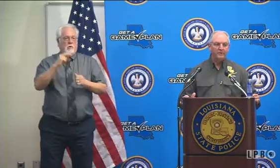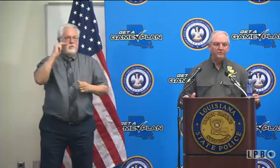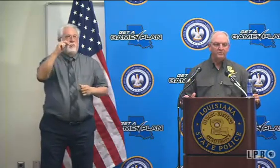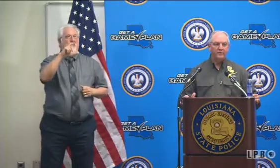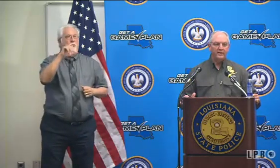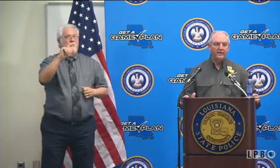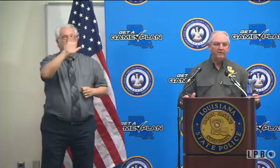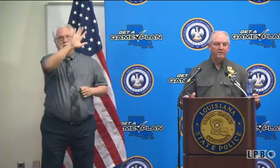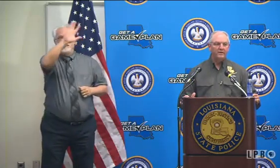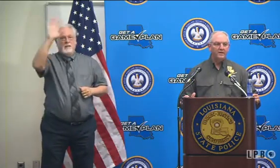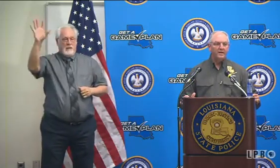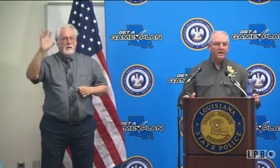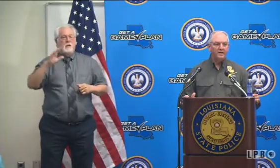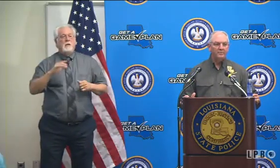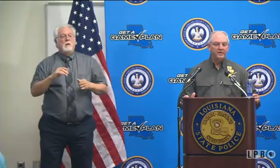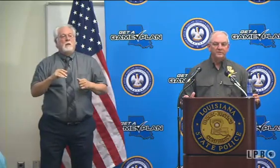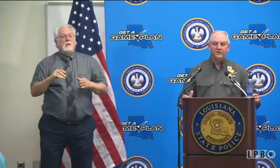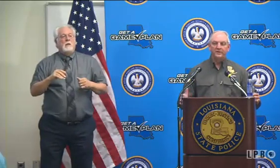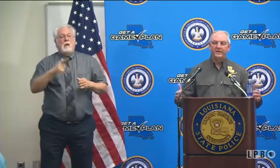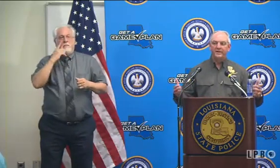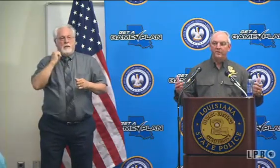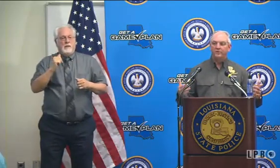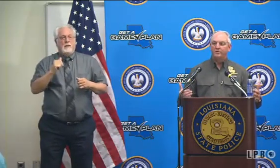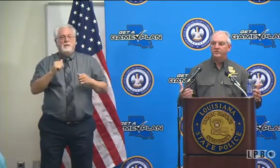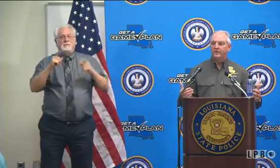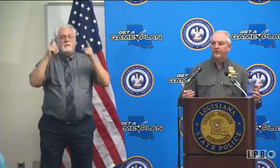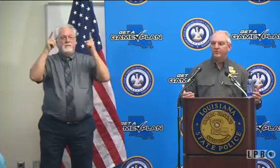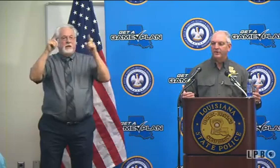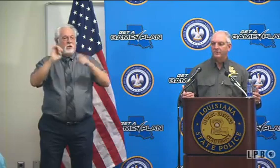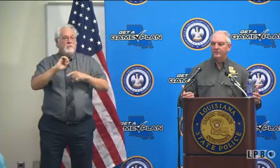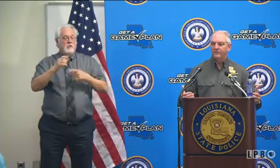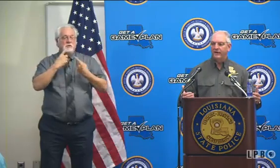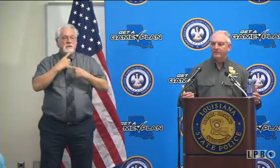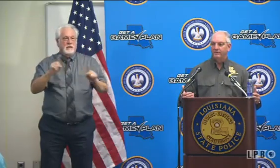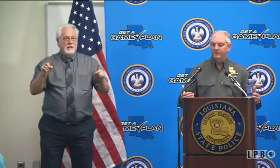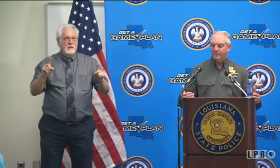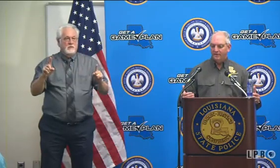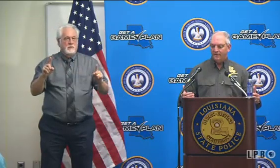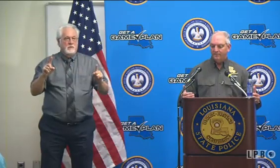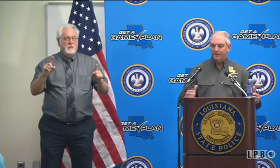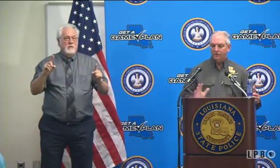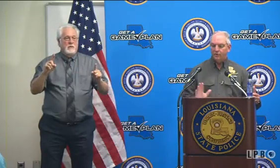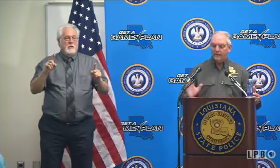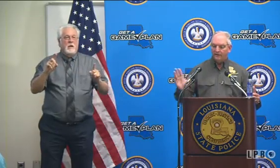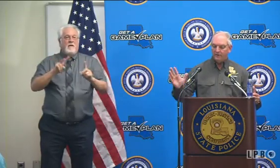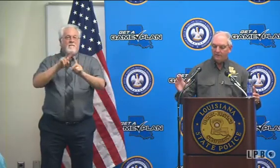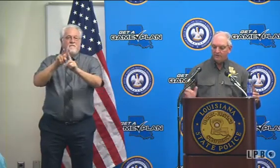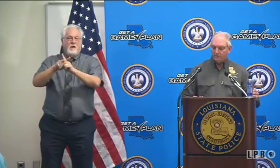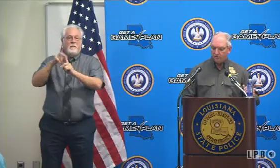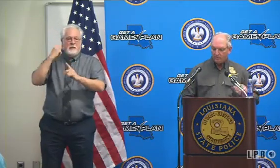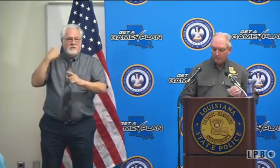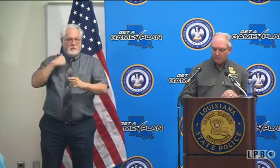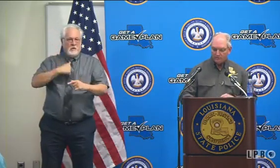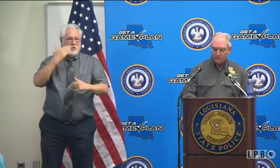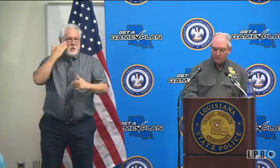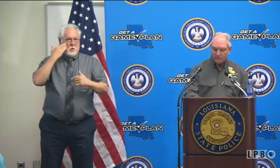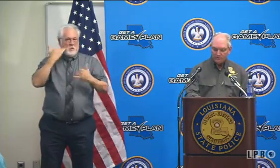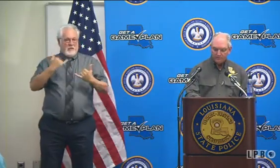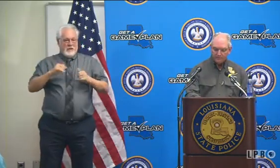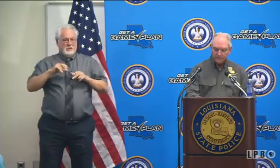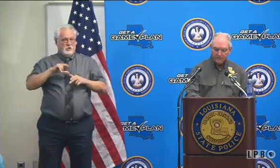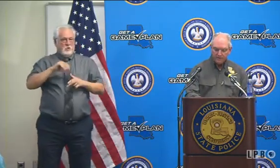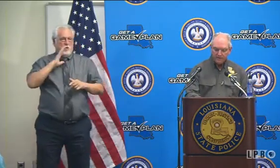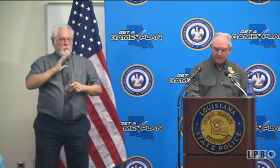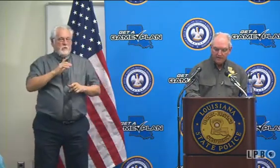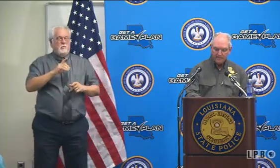Louisiana parishes right now because they're getting their emergency declarations filed because we now know that this storm is going